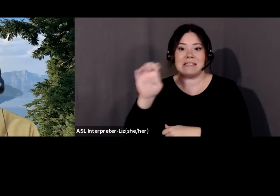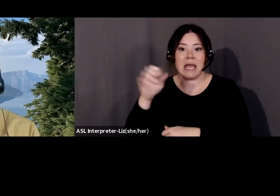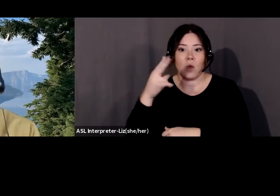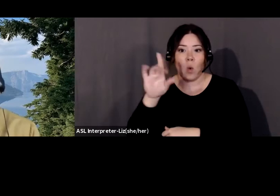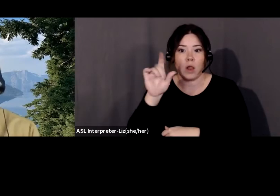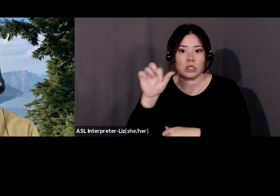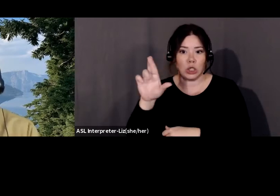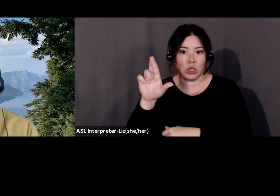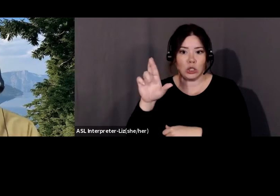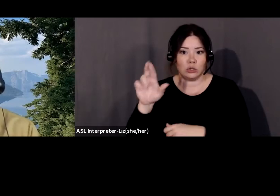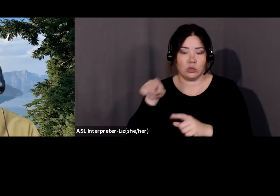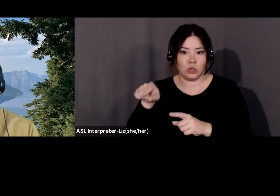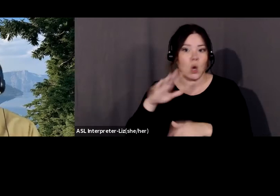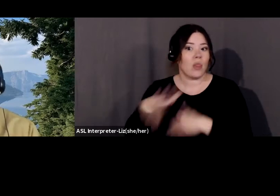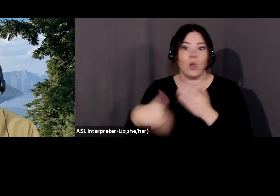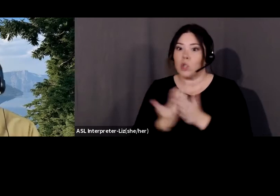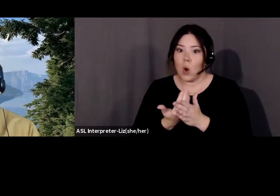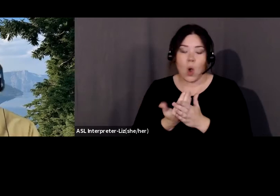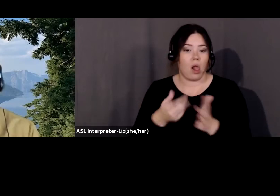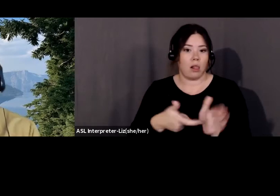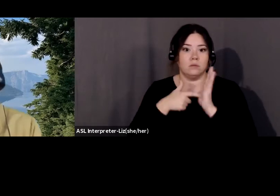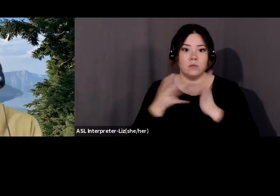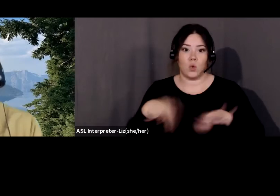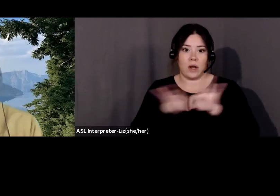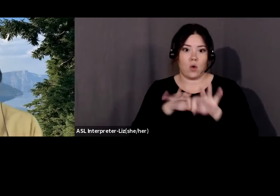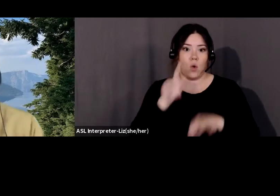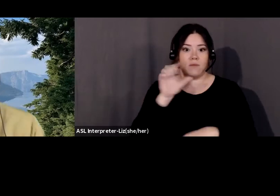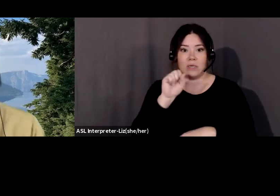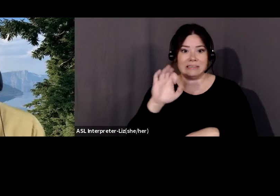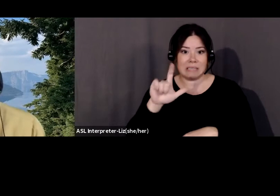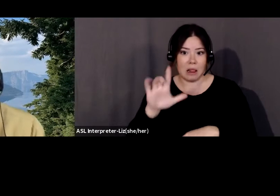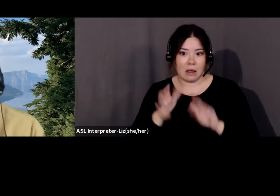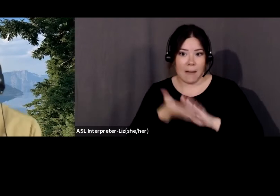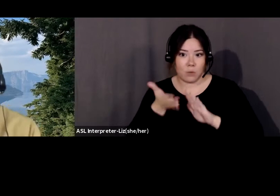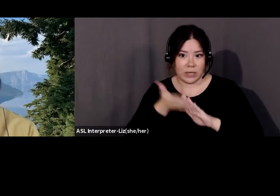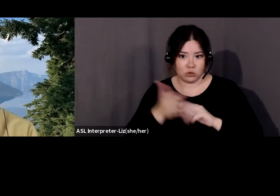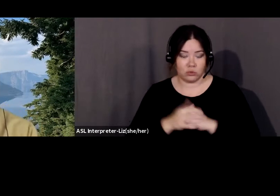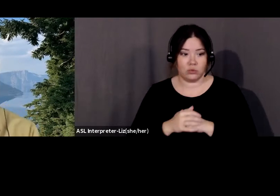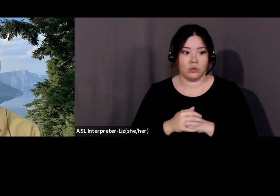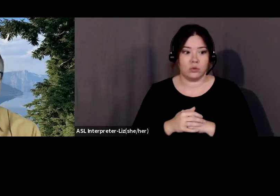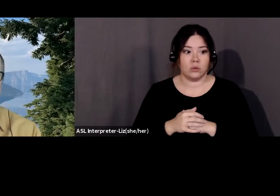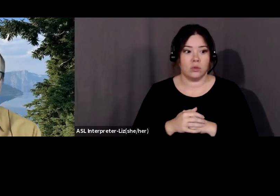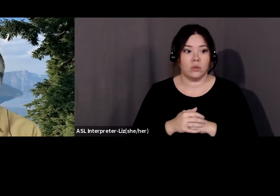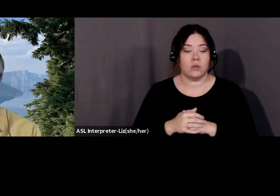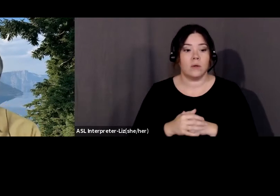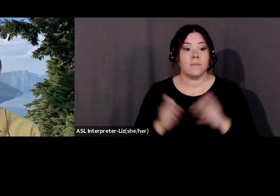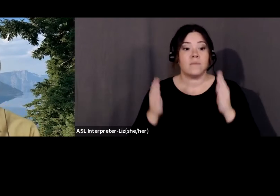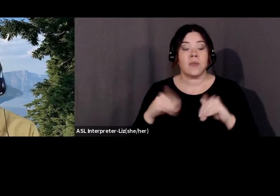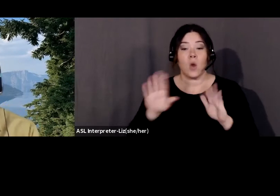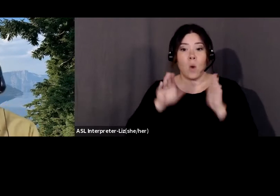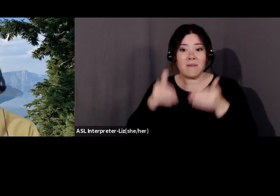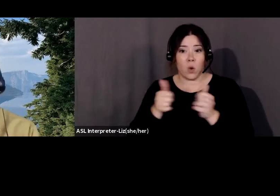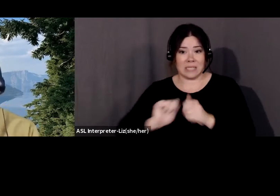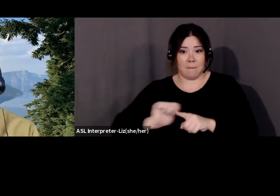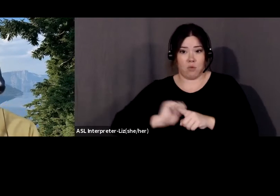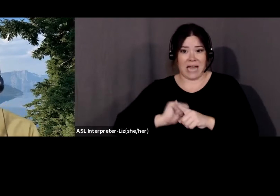all critical to a SILC operation. When we think about the practices leg, that's really